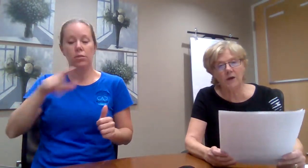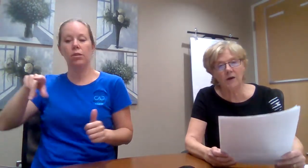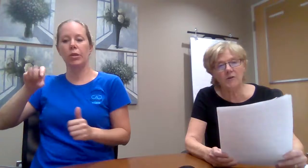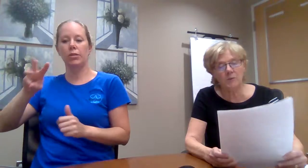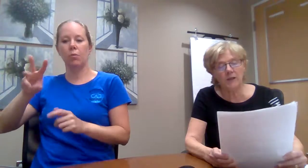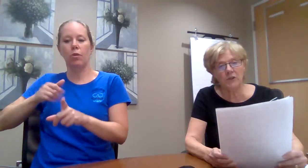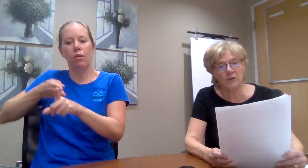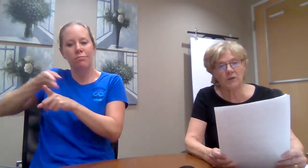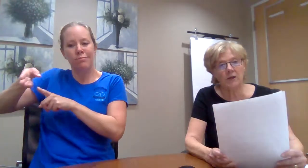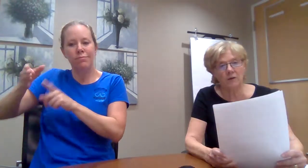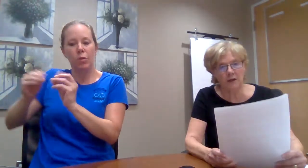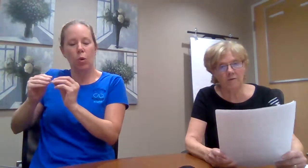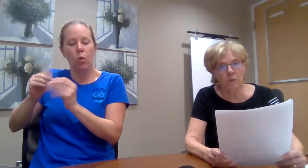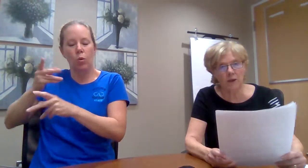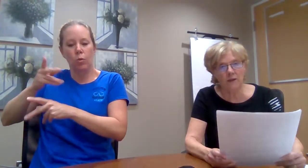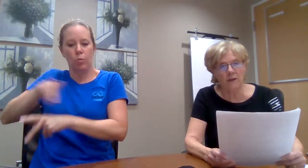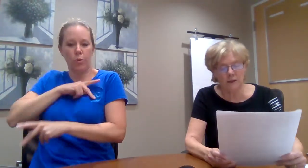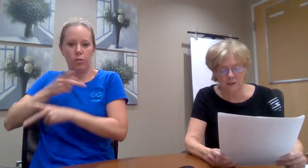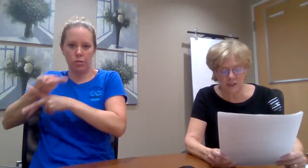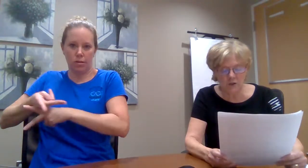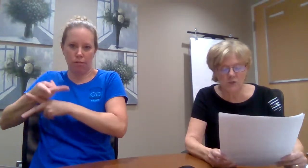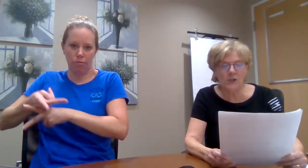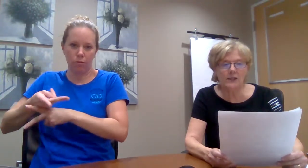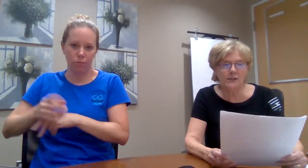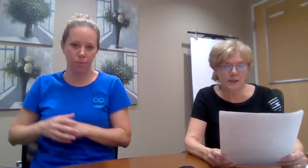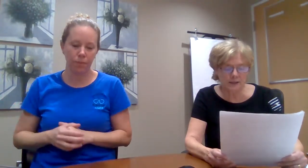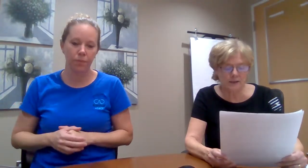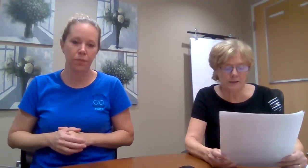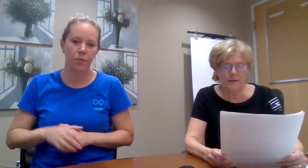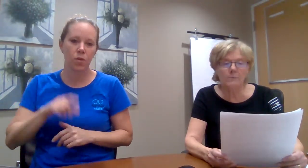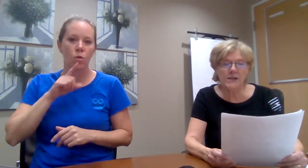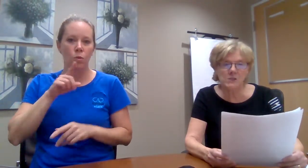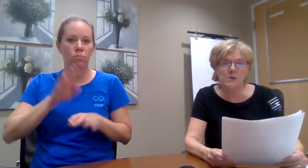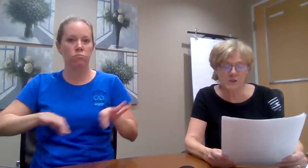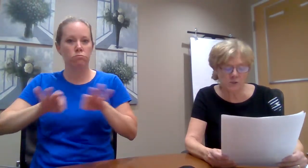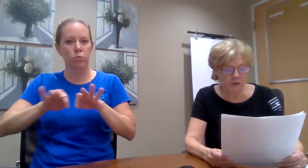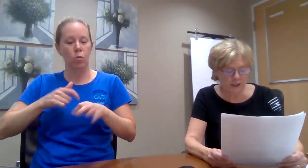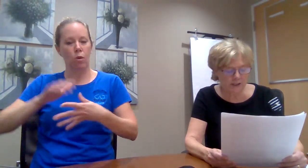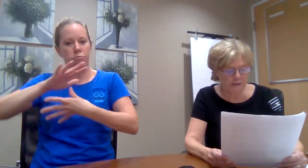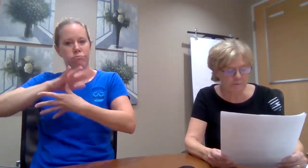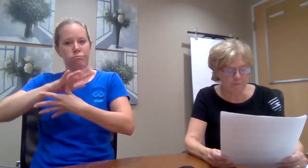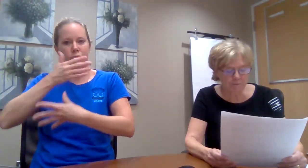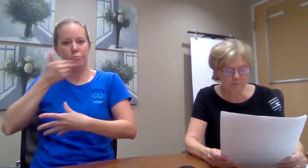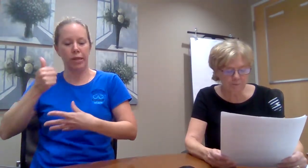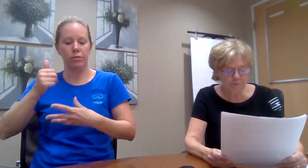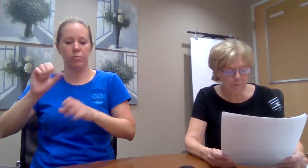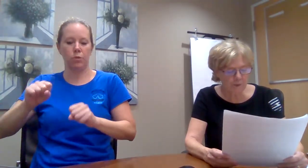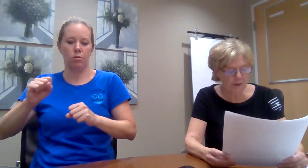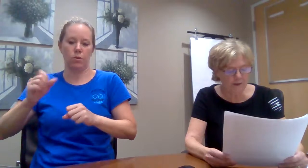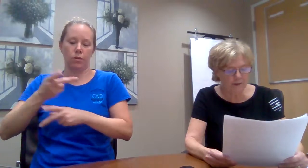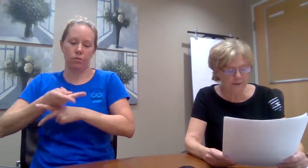working very hard to make sure that your loved one continues to get the best possible care.